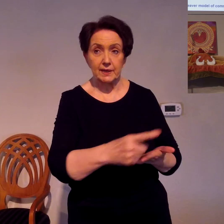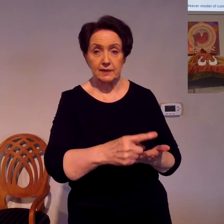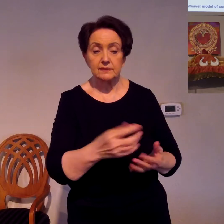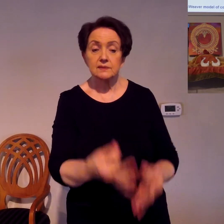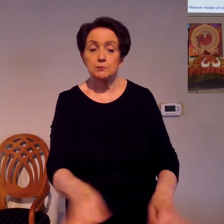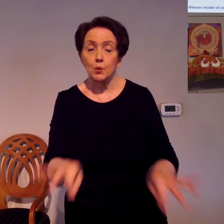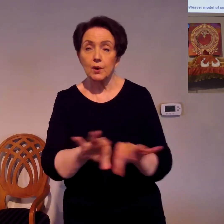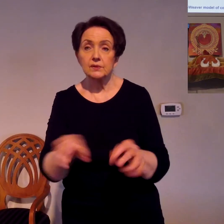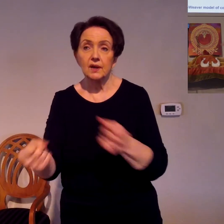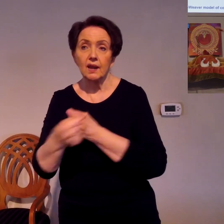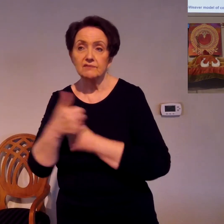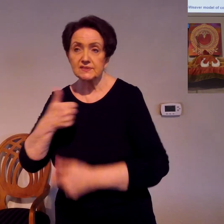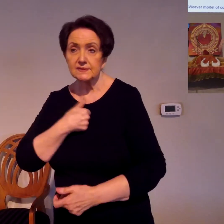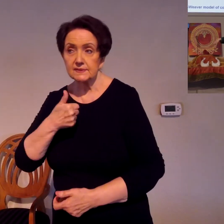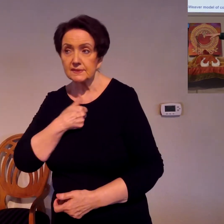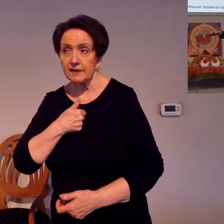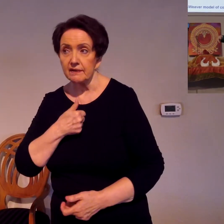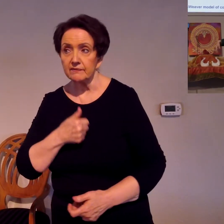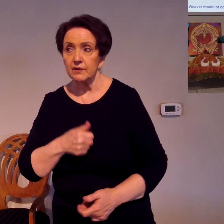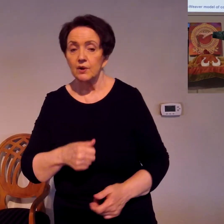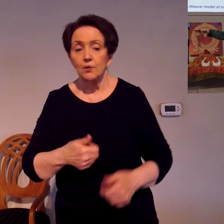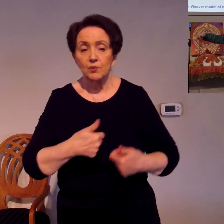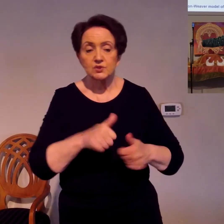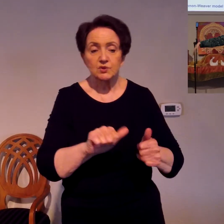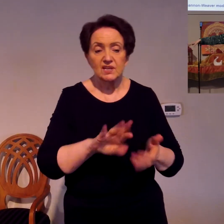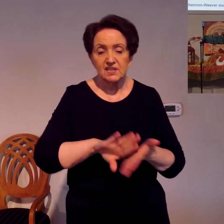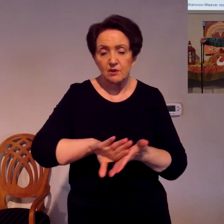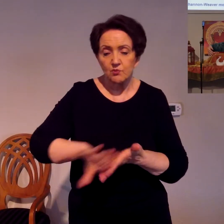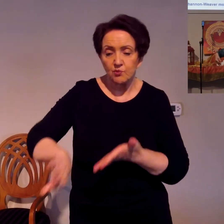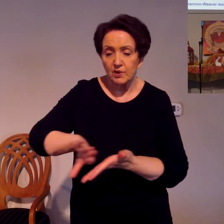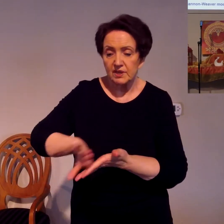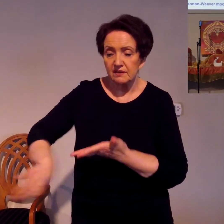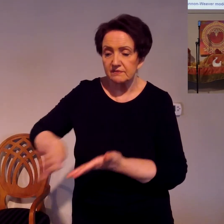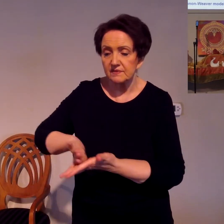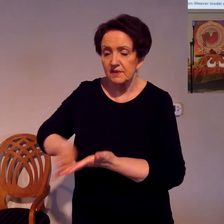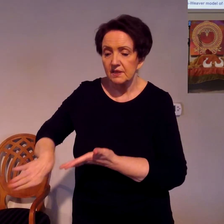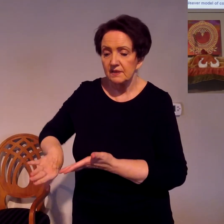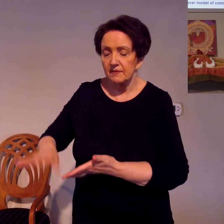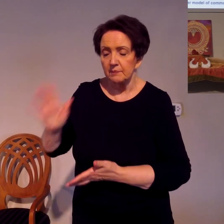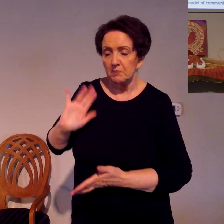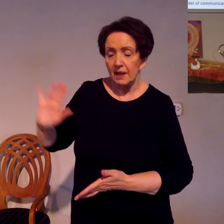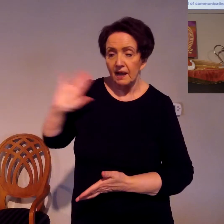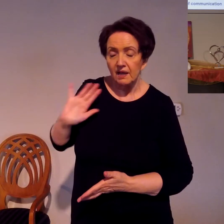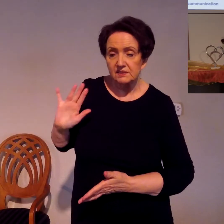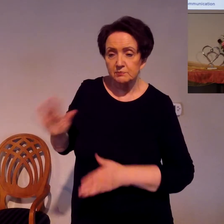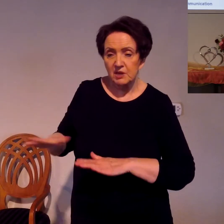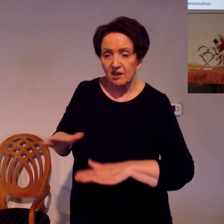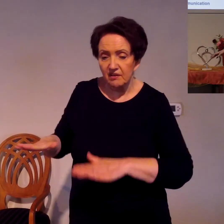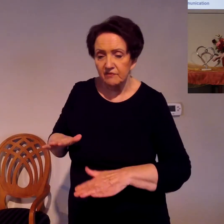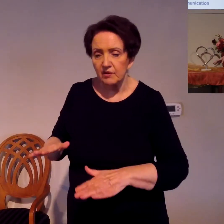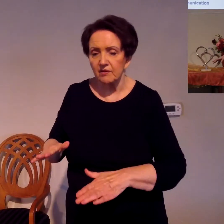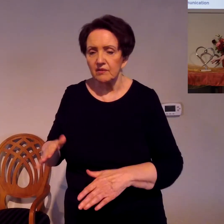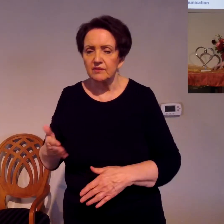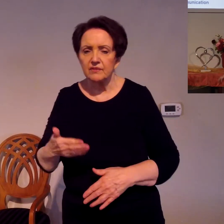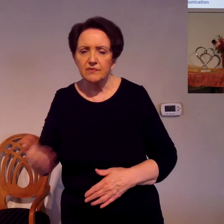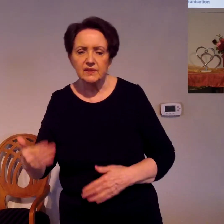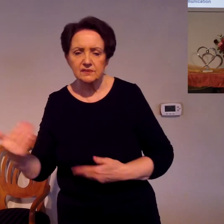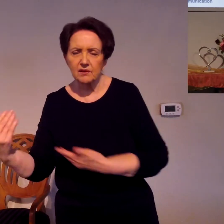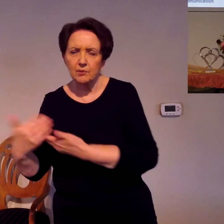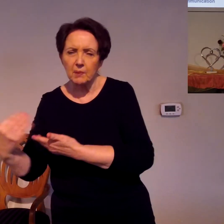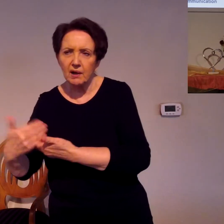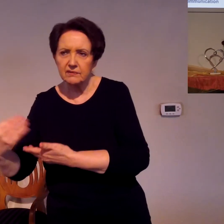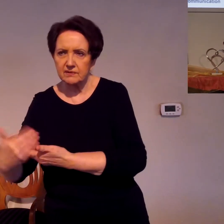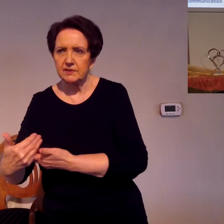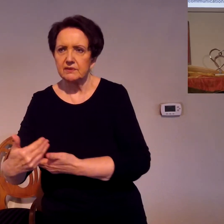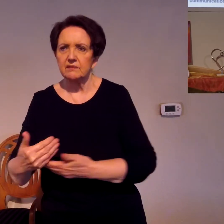see, we're trying to clear out some of those things that are encoded in our past, right? Those things that are getting in the way.